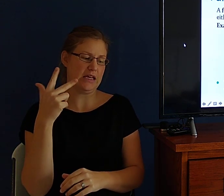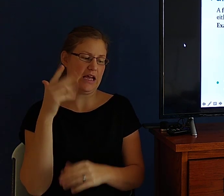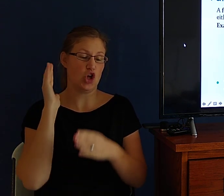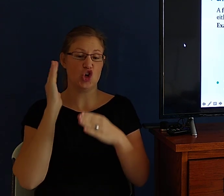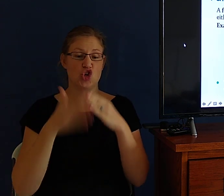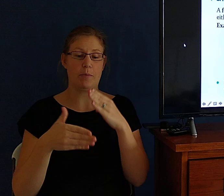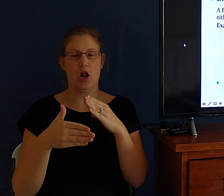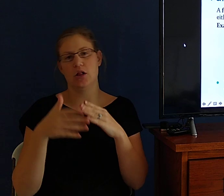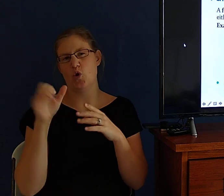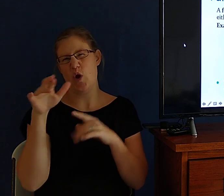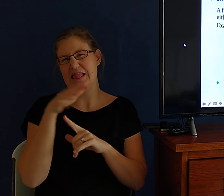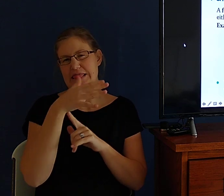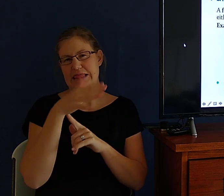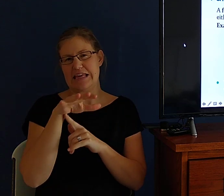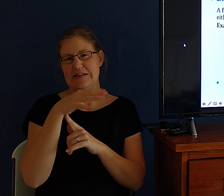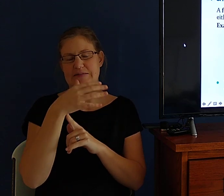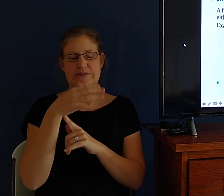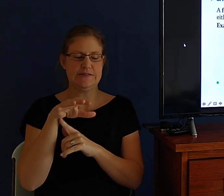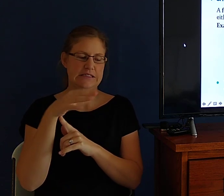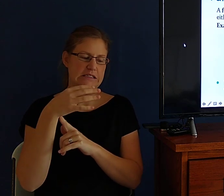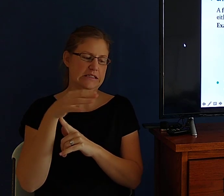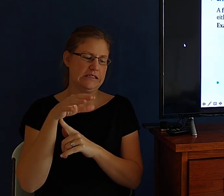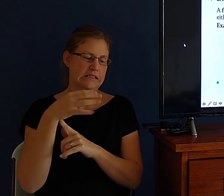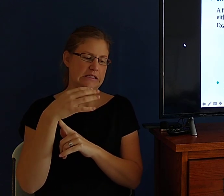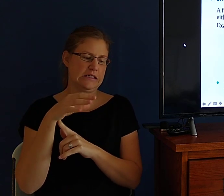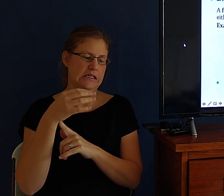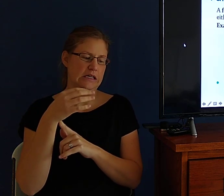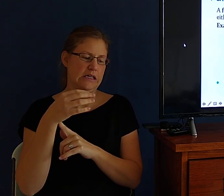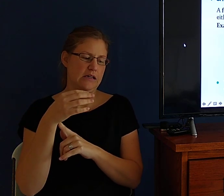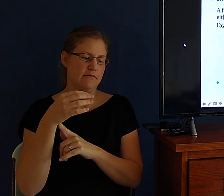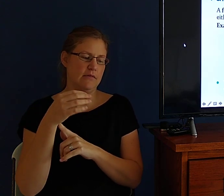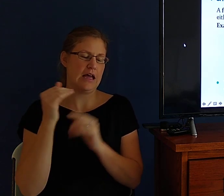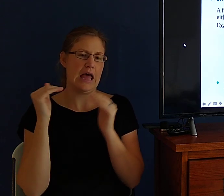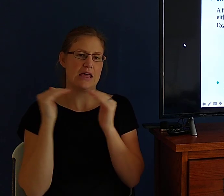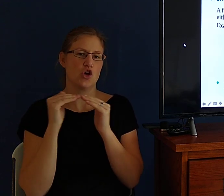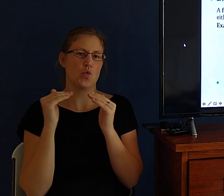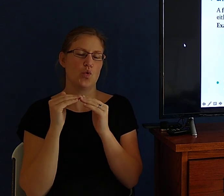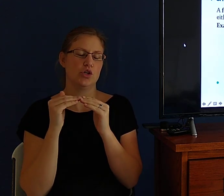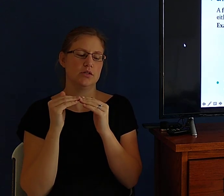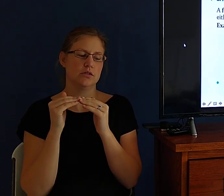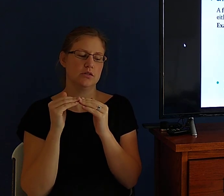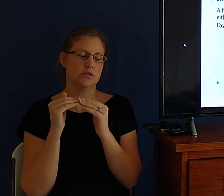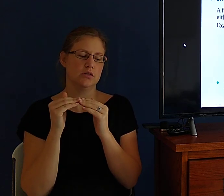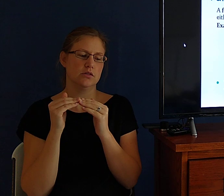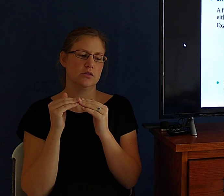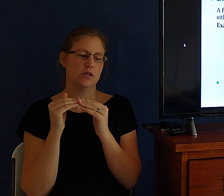is the leaves nodes. The number of leaf nodes are or is 8.